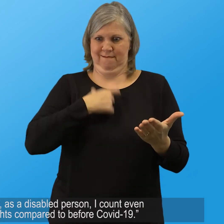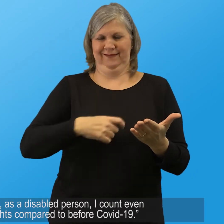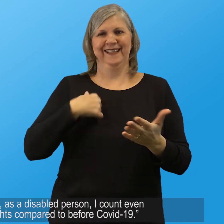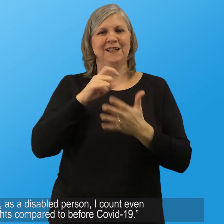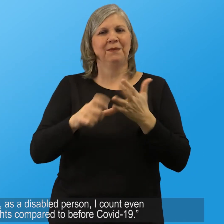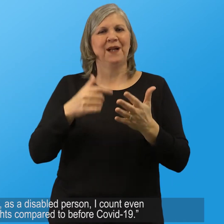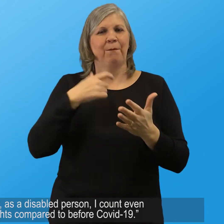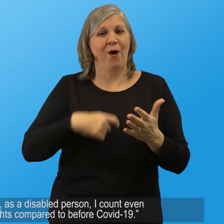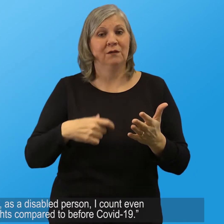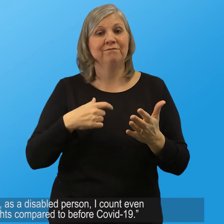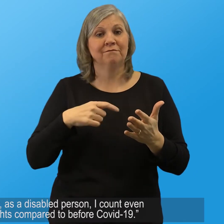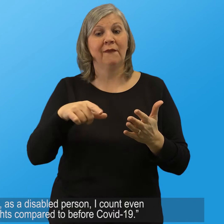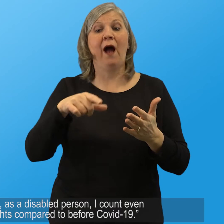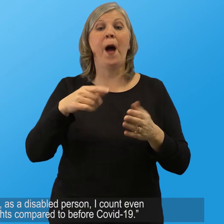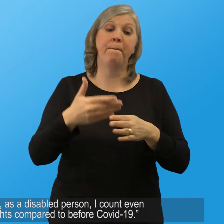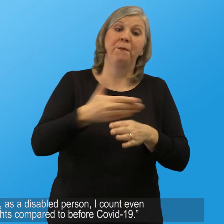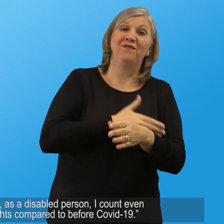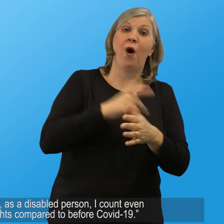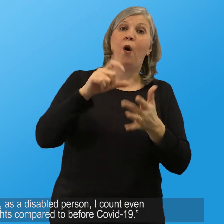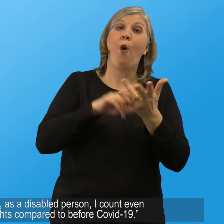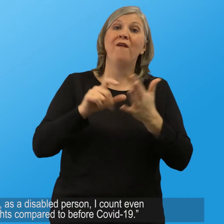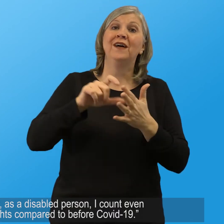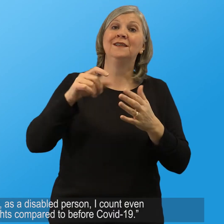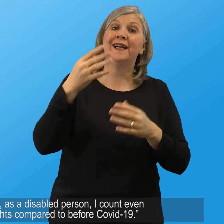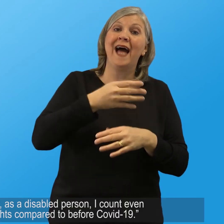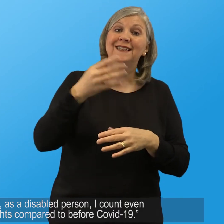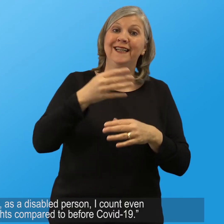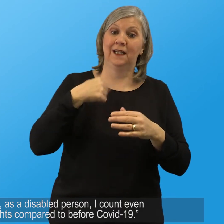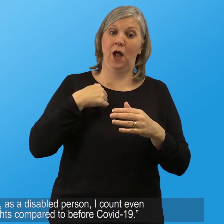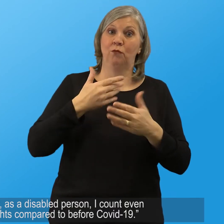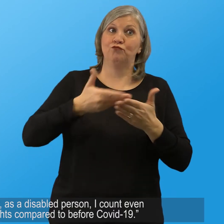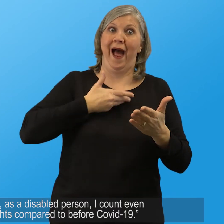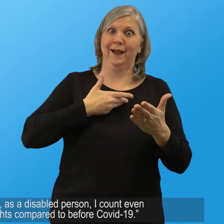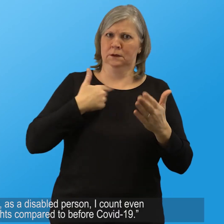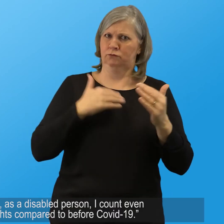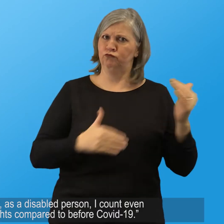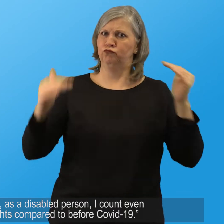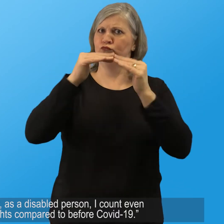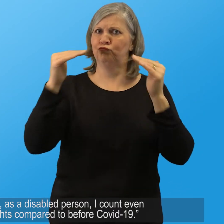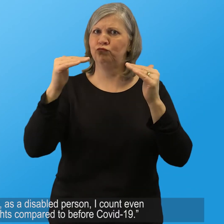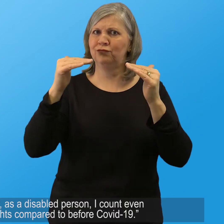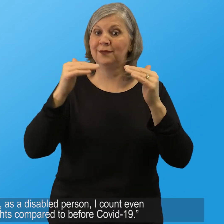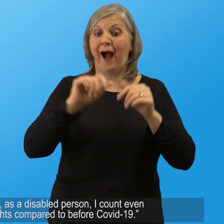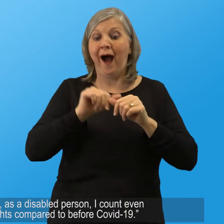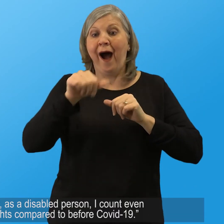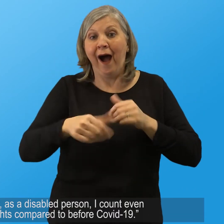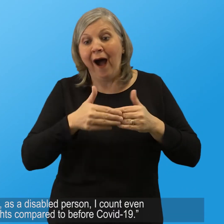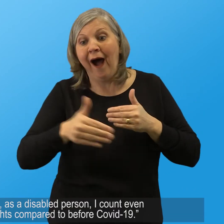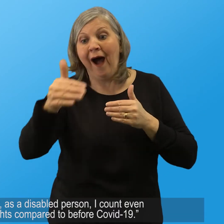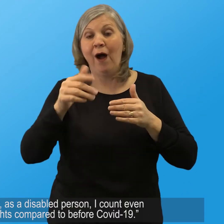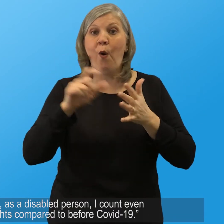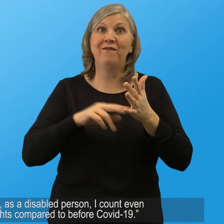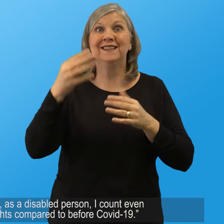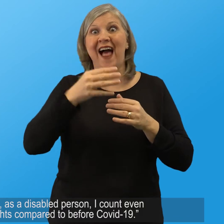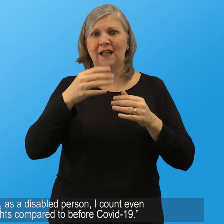I can see clearly that, as a disabled person, I count even less and have no rights compared to before COVID-19.